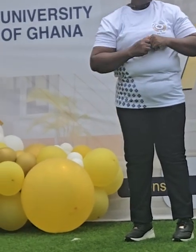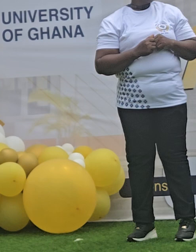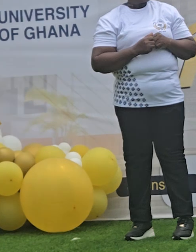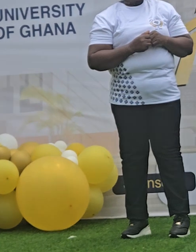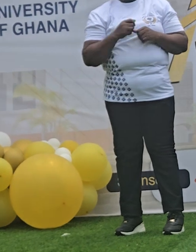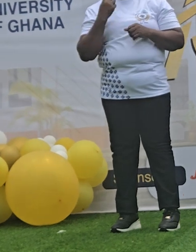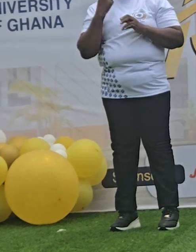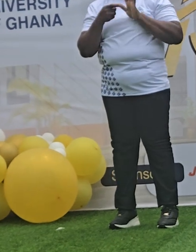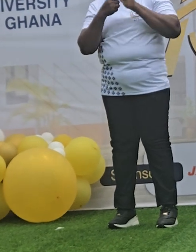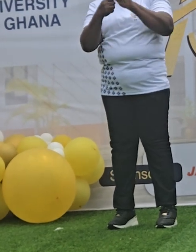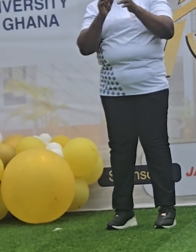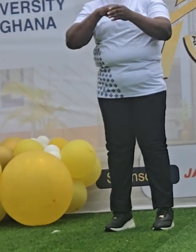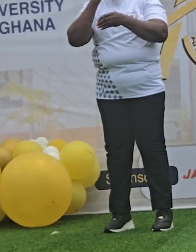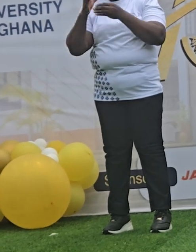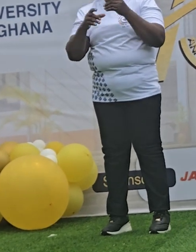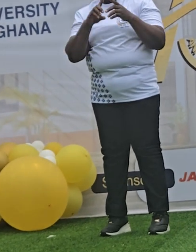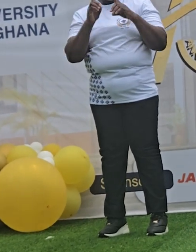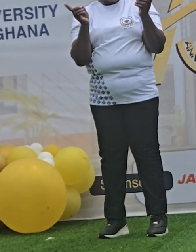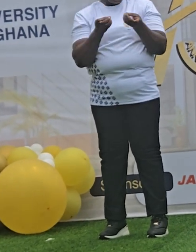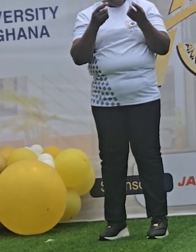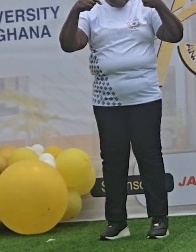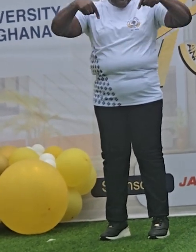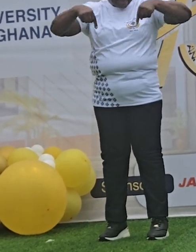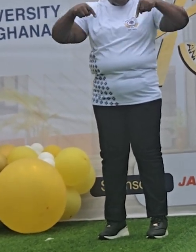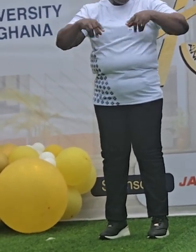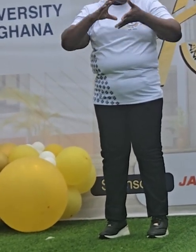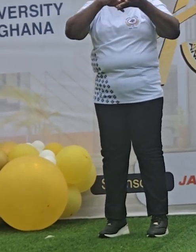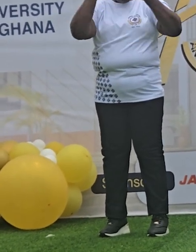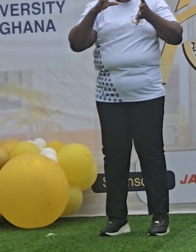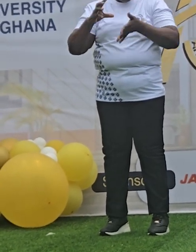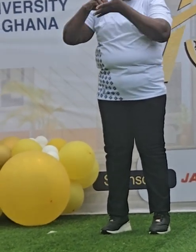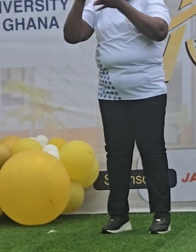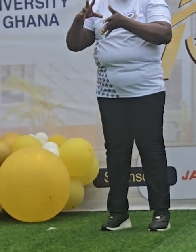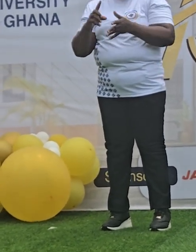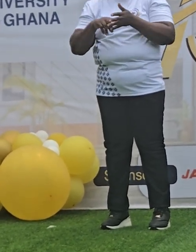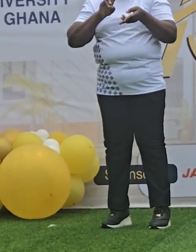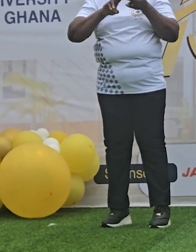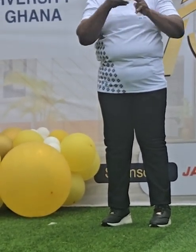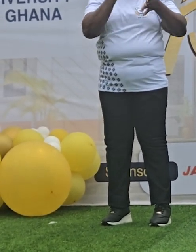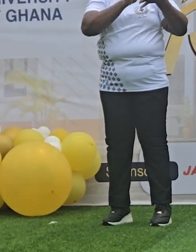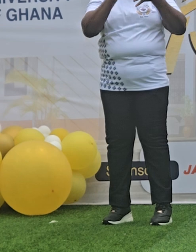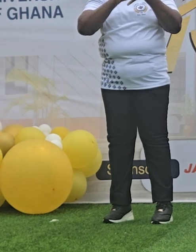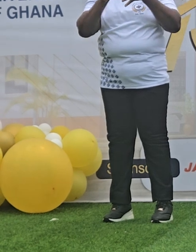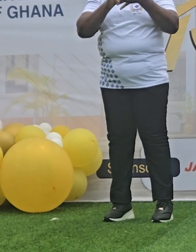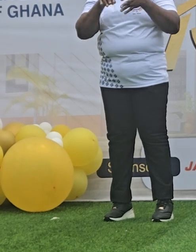As indicated by the head of department, the current student population stands at